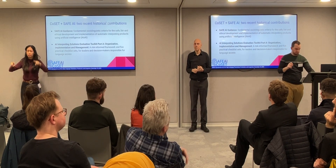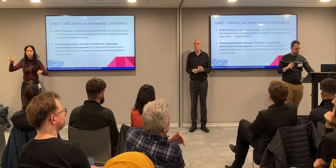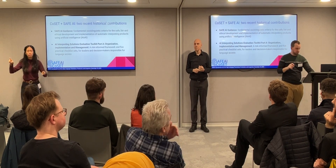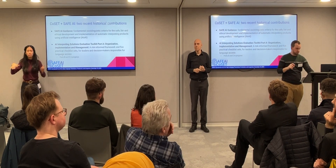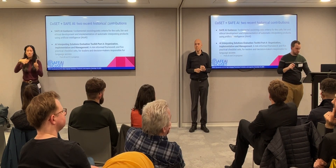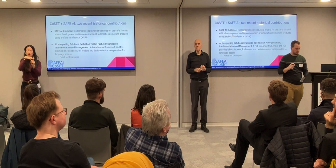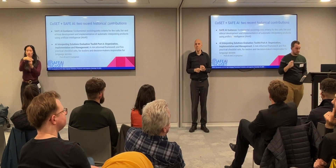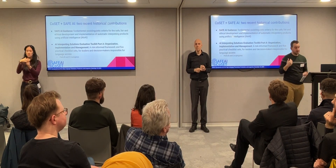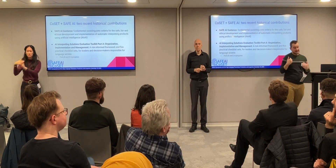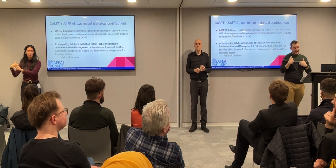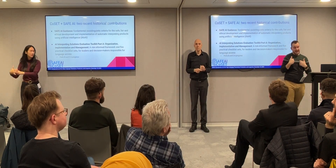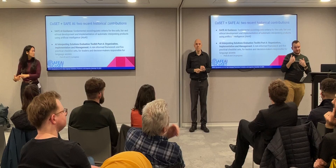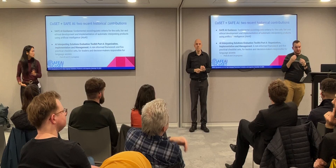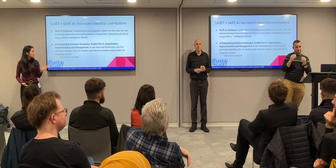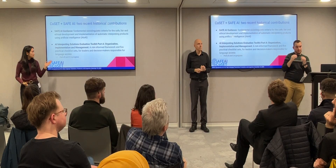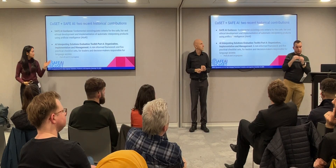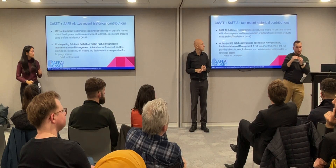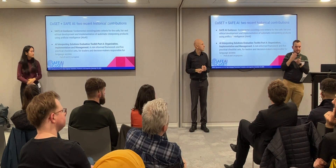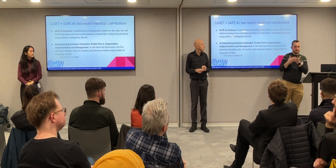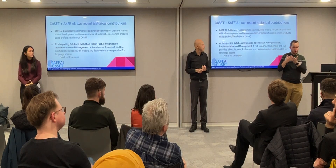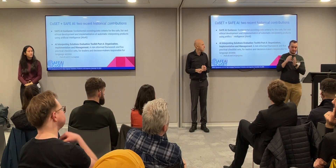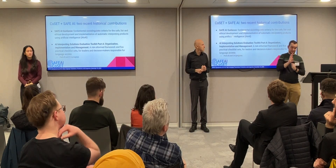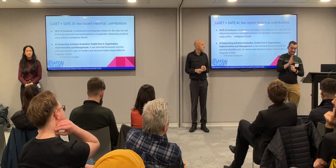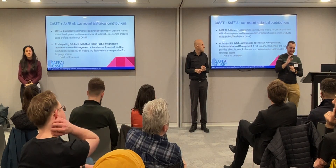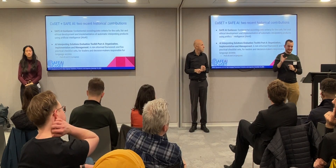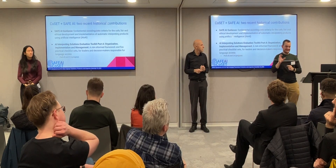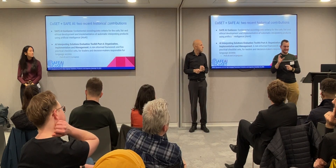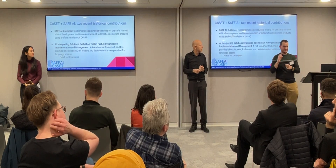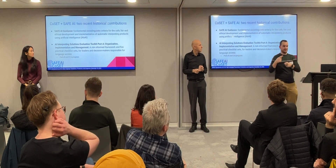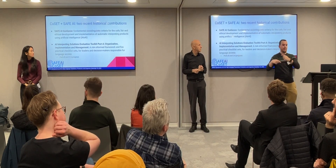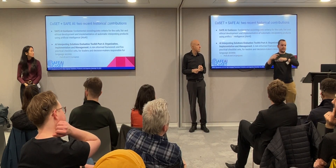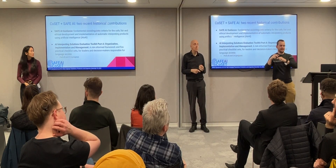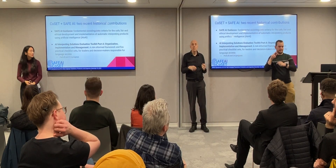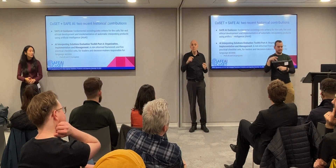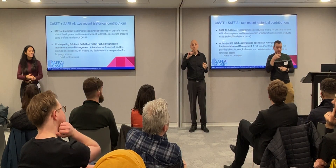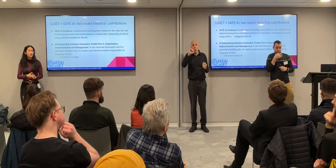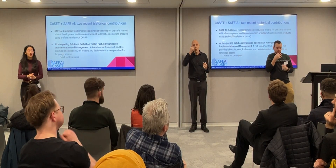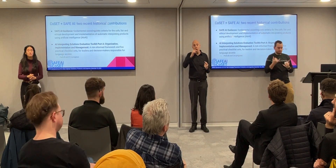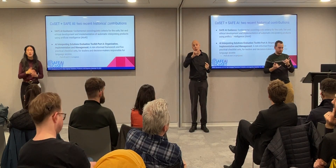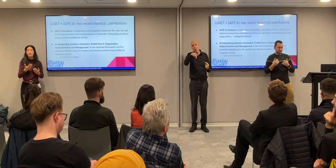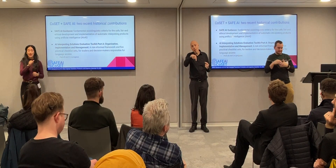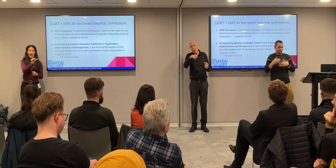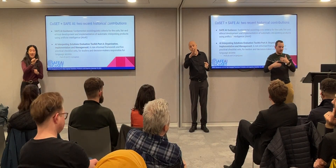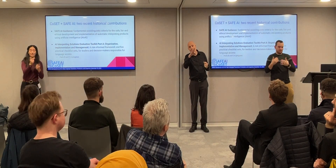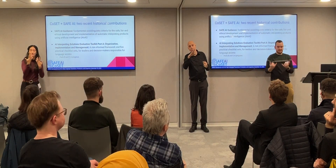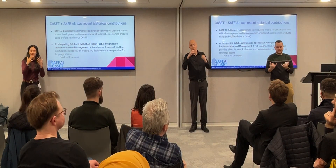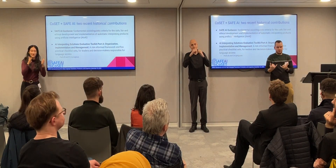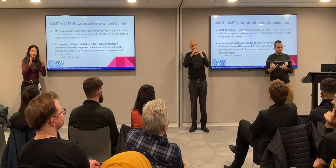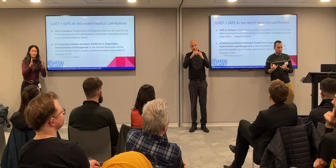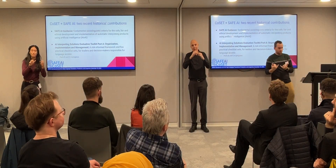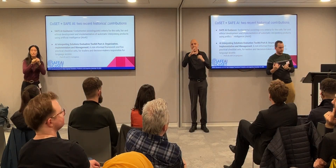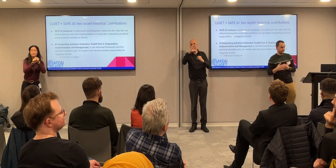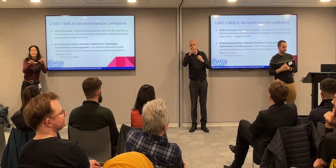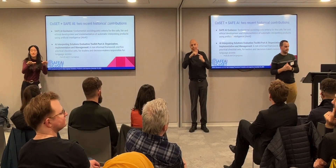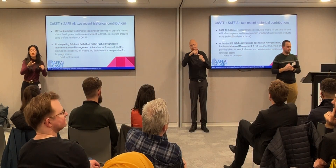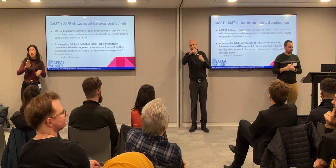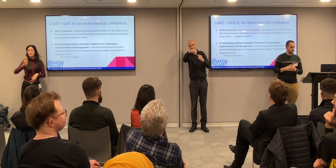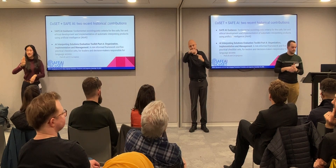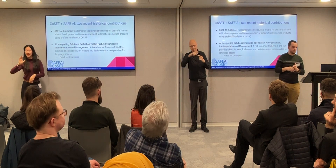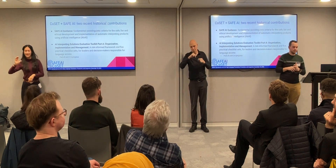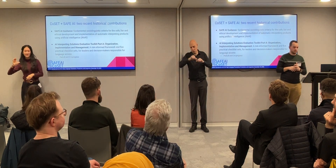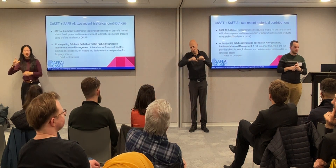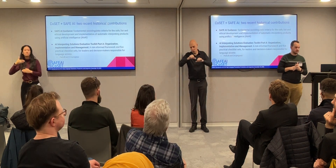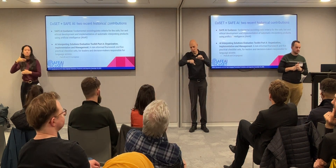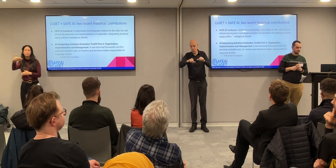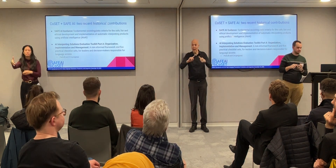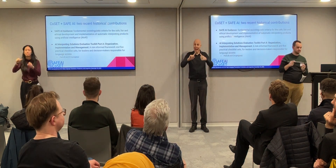There will be more parts coming. B and C on the way soon, but they're currently in progress. Part